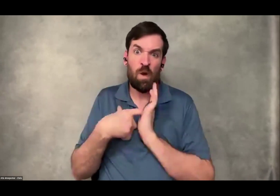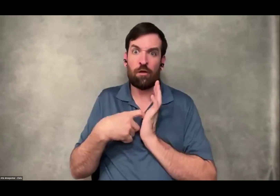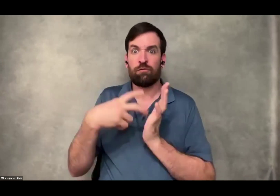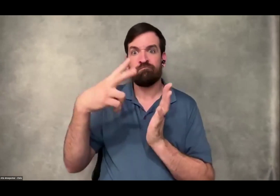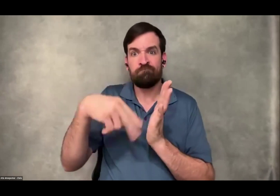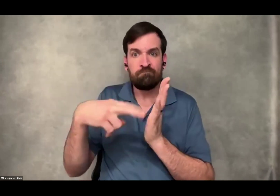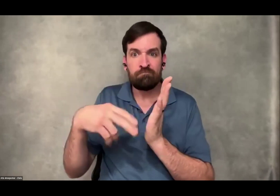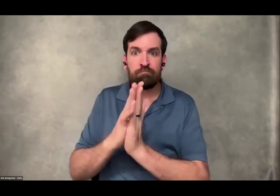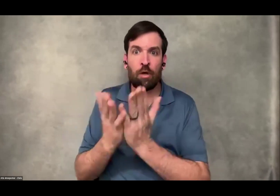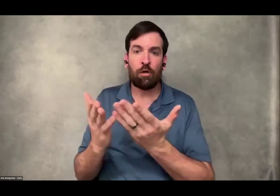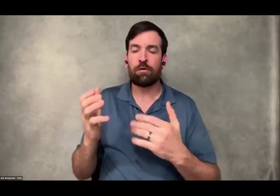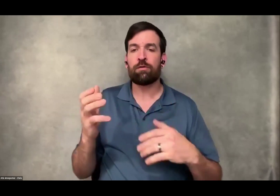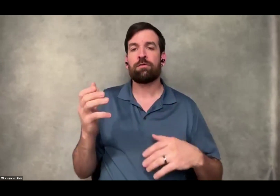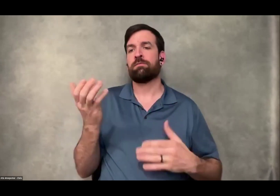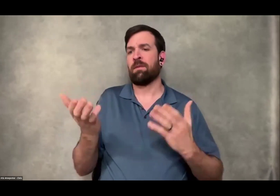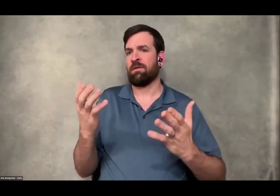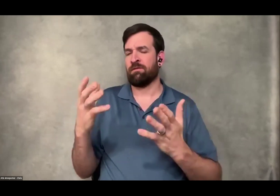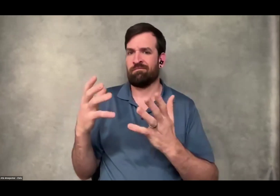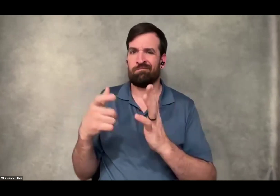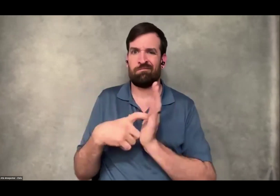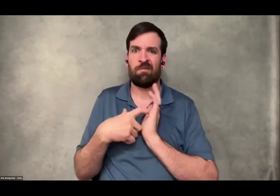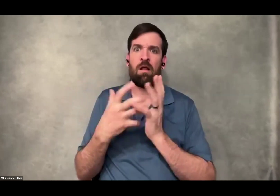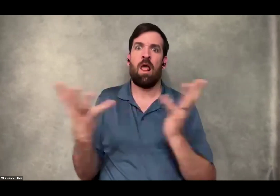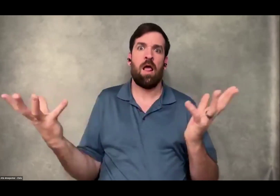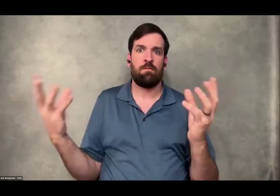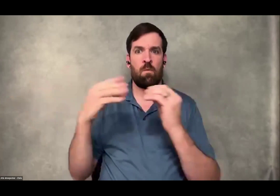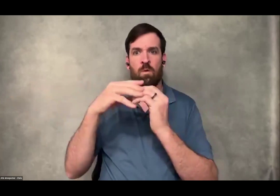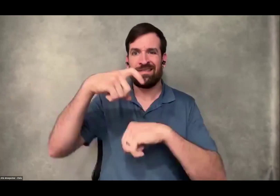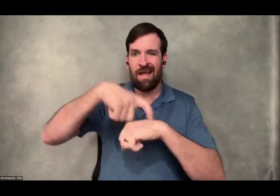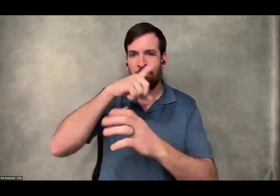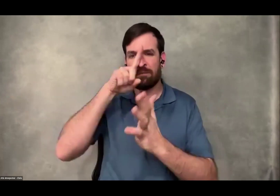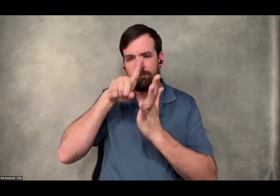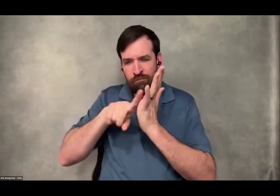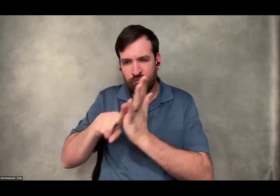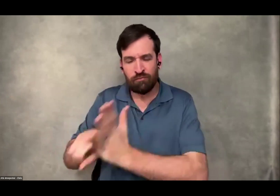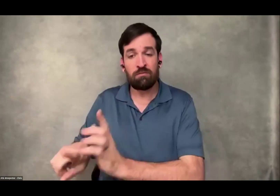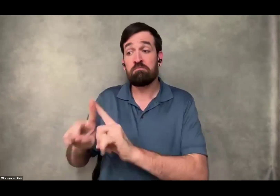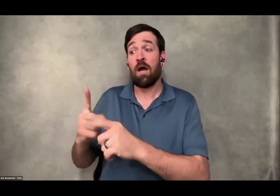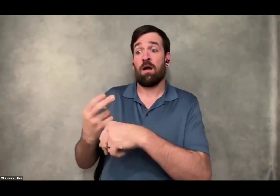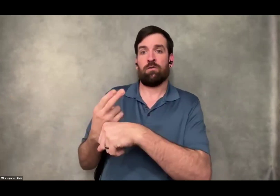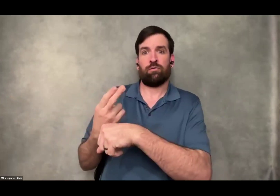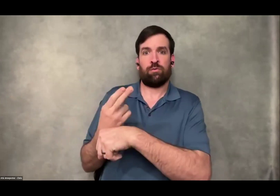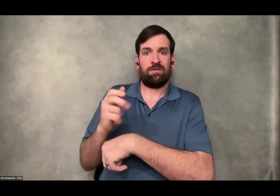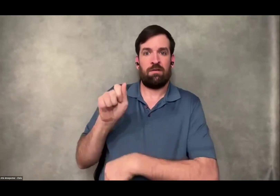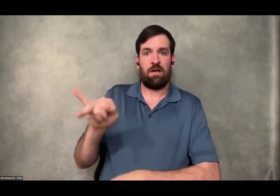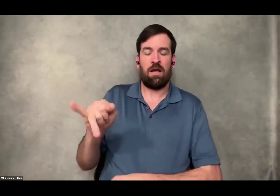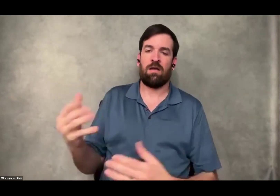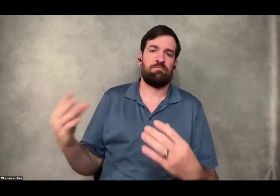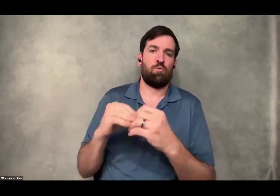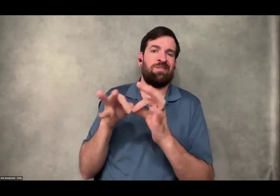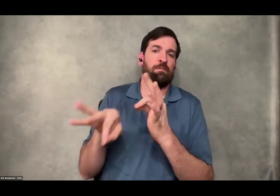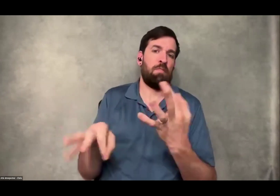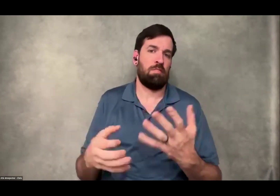book and might have required a lot more time researching. But using artificial intelligence has made that a lot